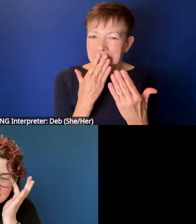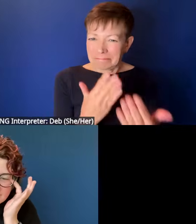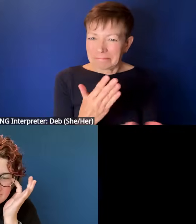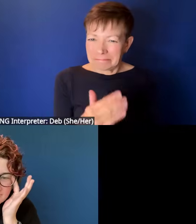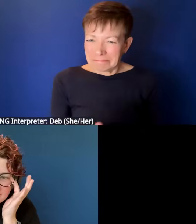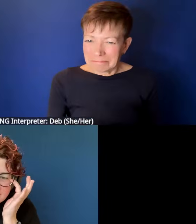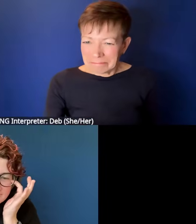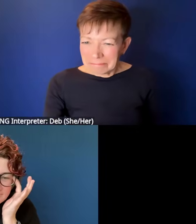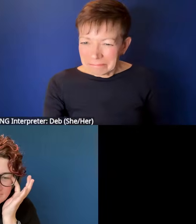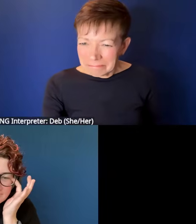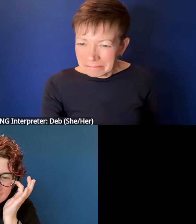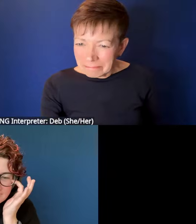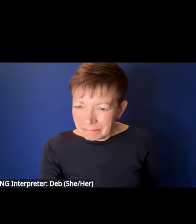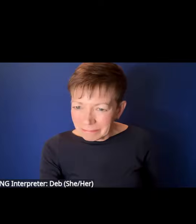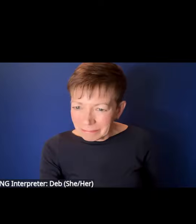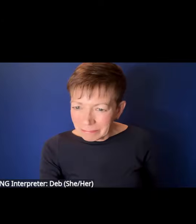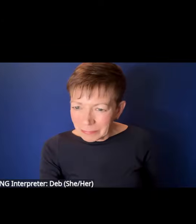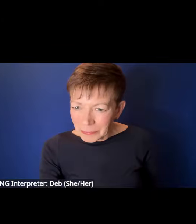but the evening.